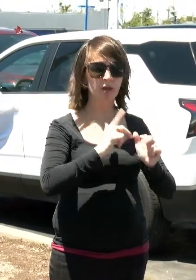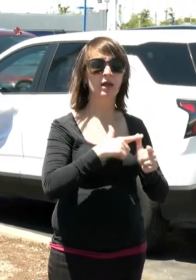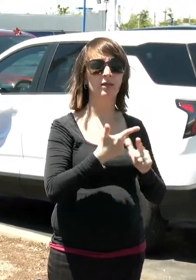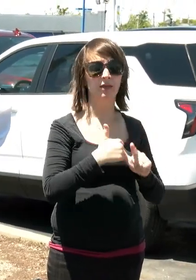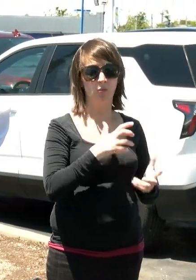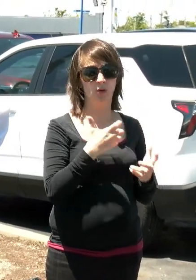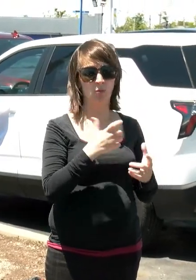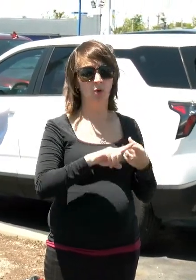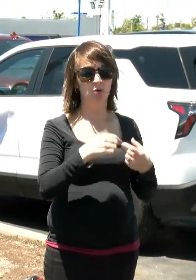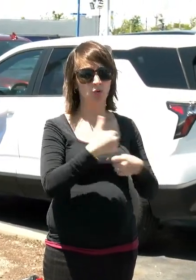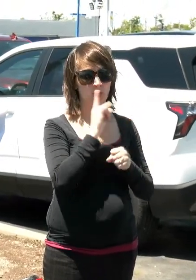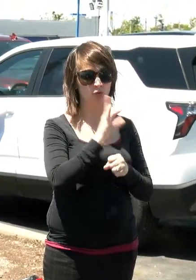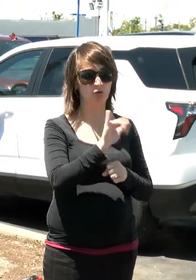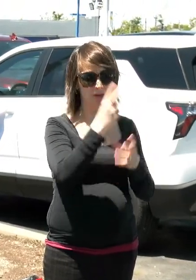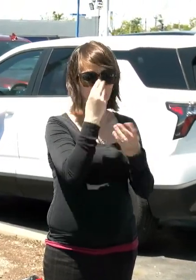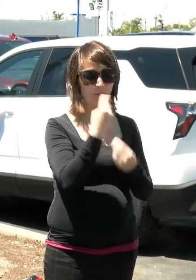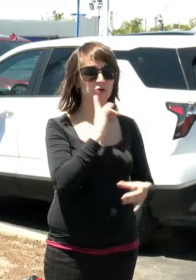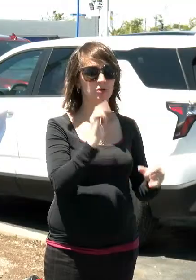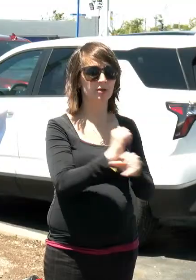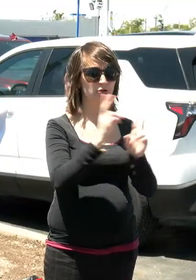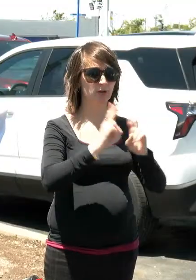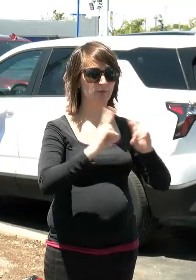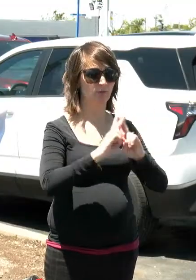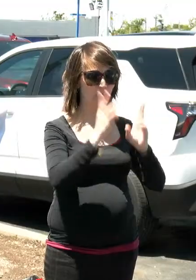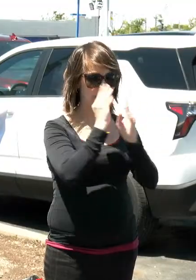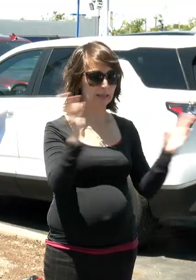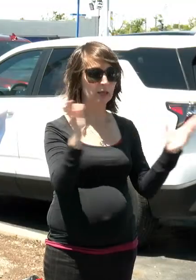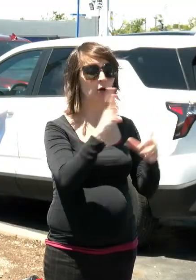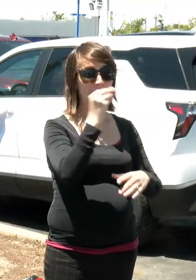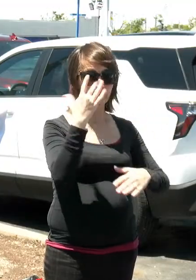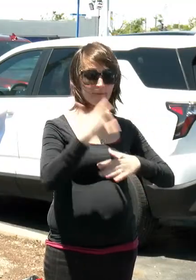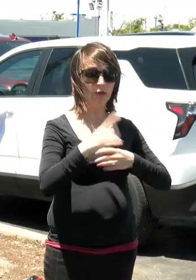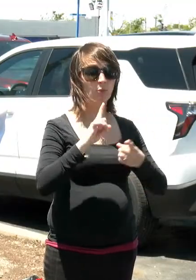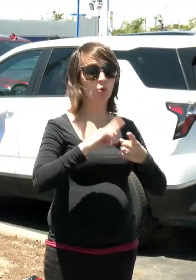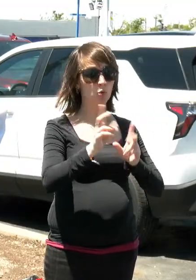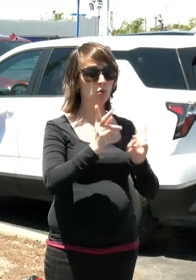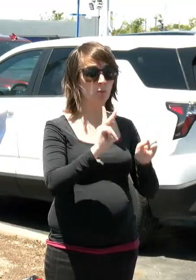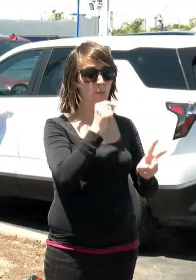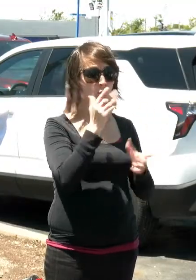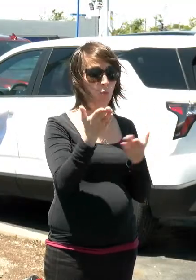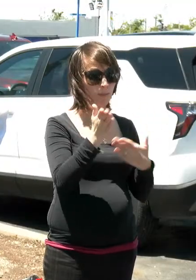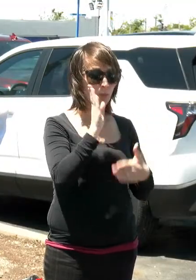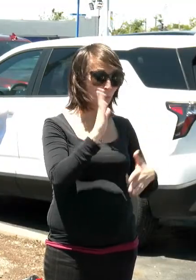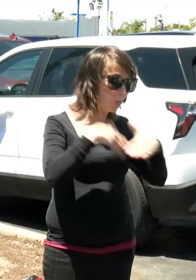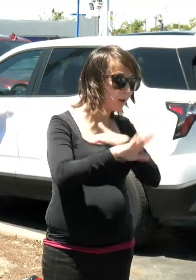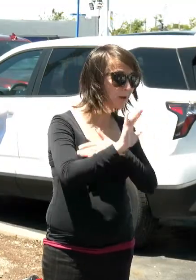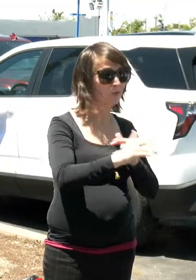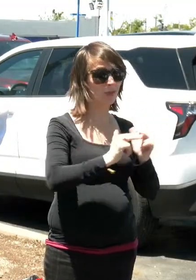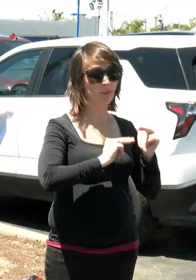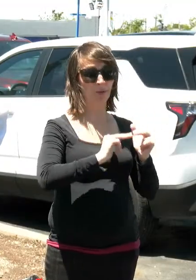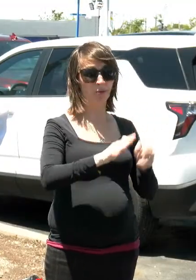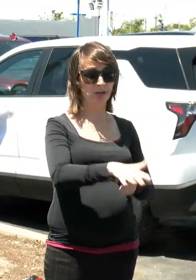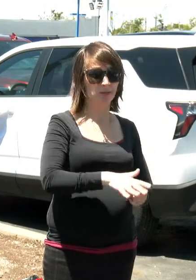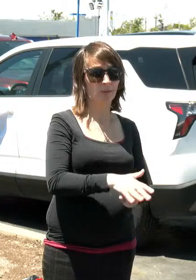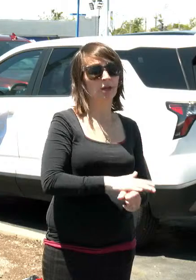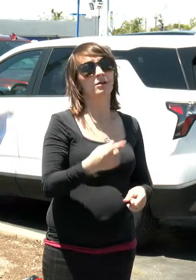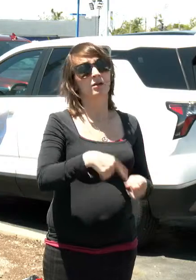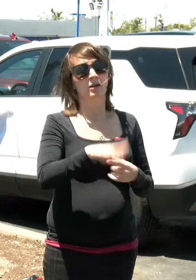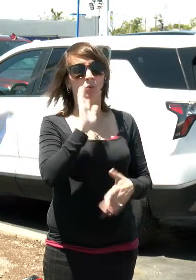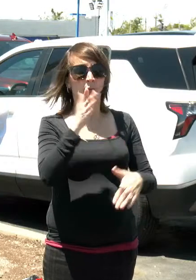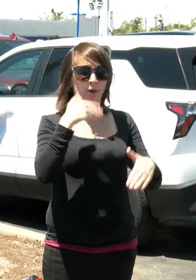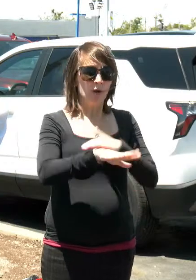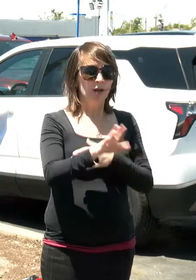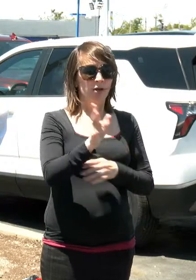that information very, very clear and available to the residents who may be entering that space. They're going to be entering, these are